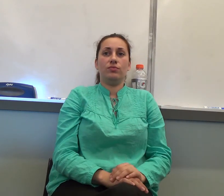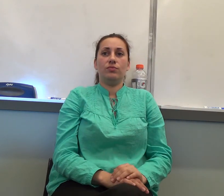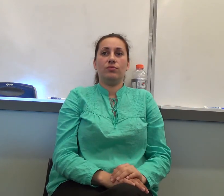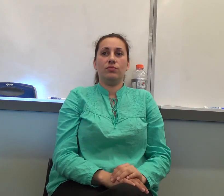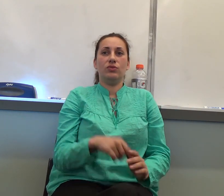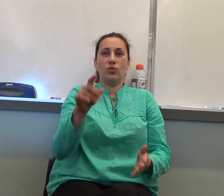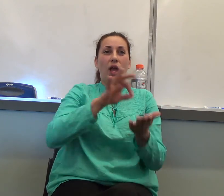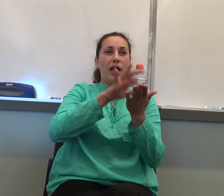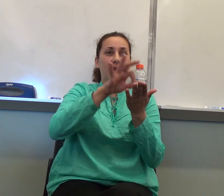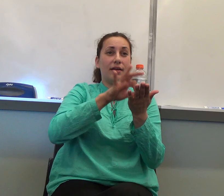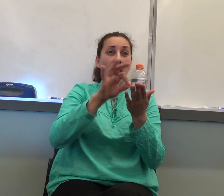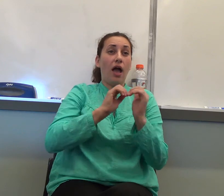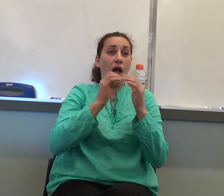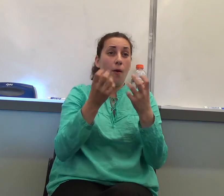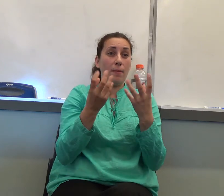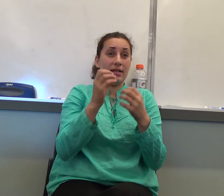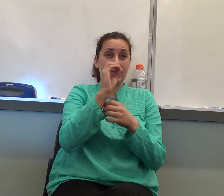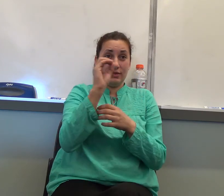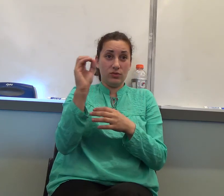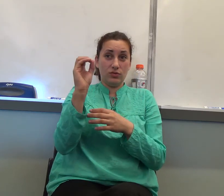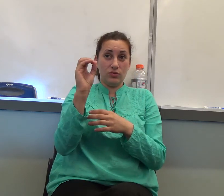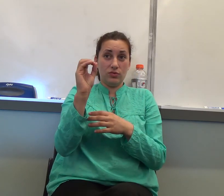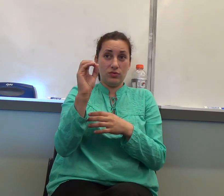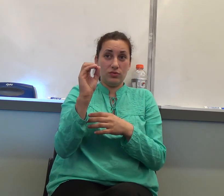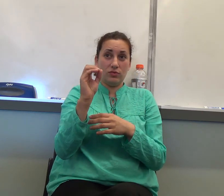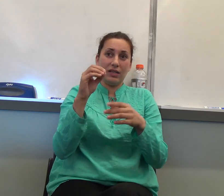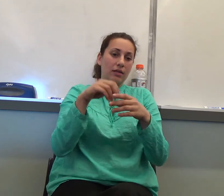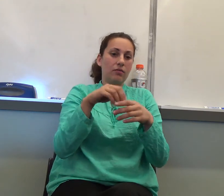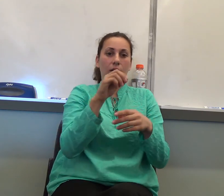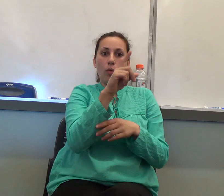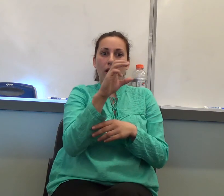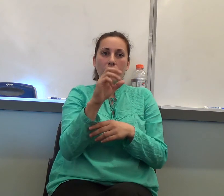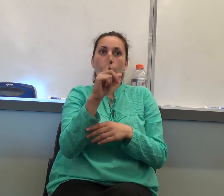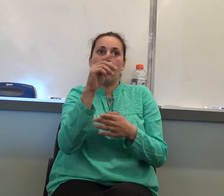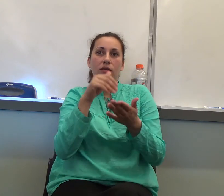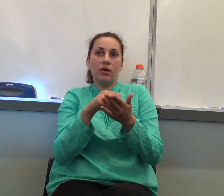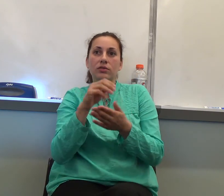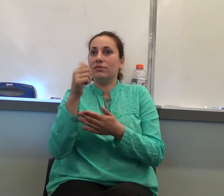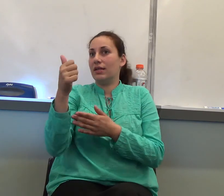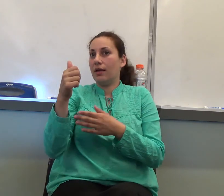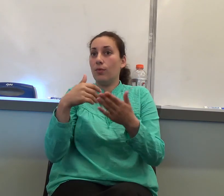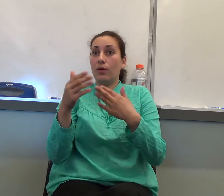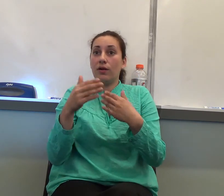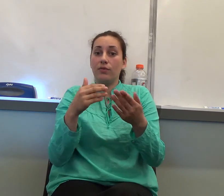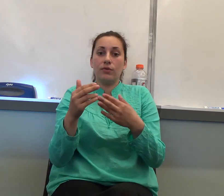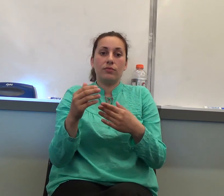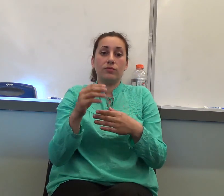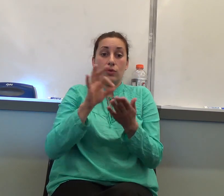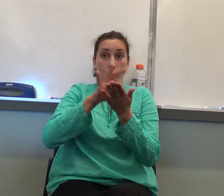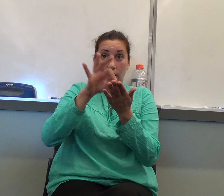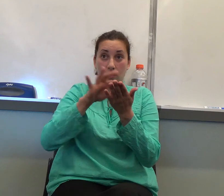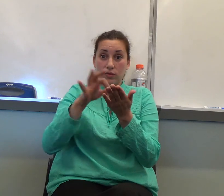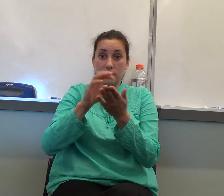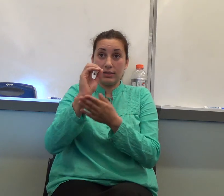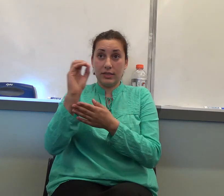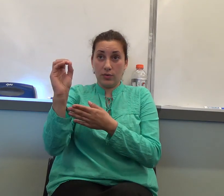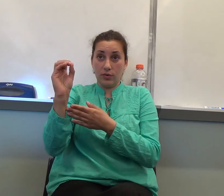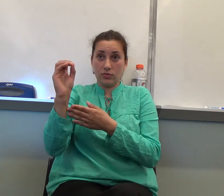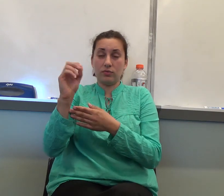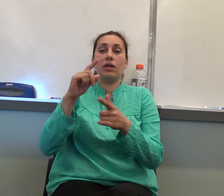the number of zeros in your power of 10, and then shift the dividend that many spaces to the left.